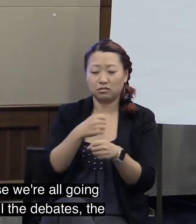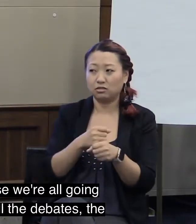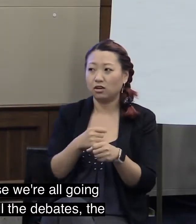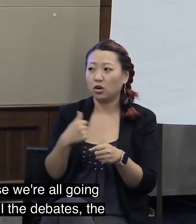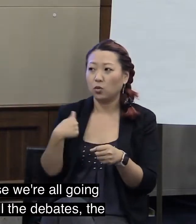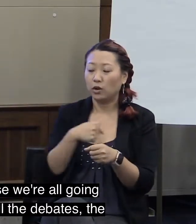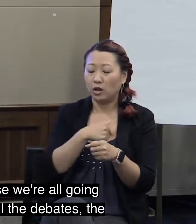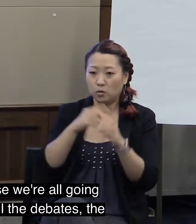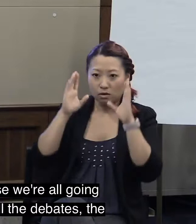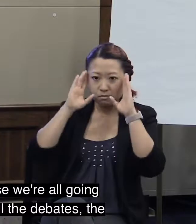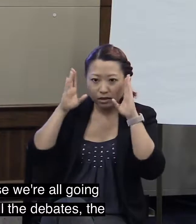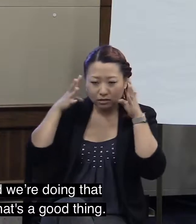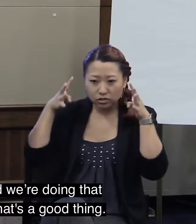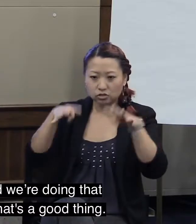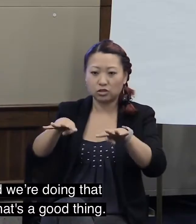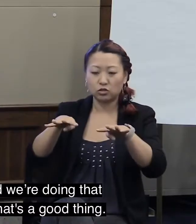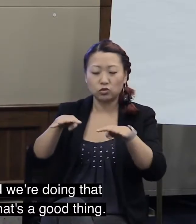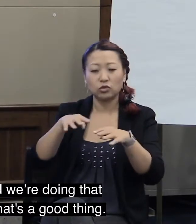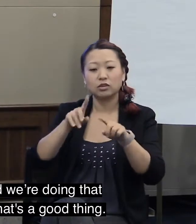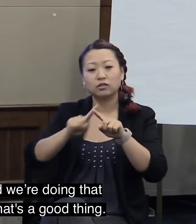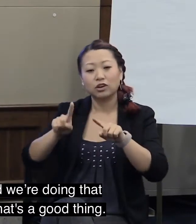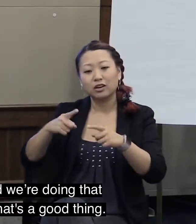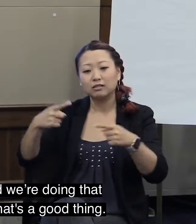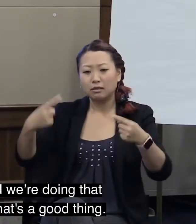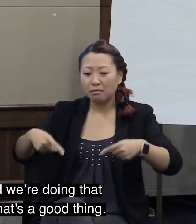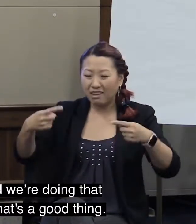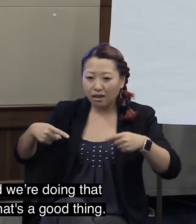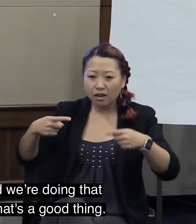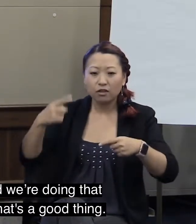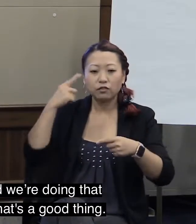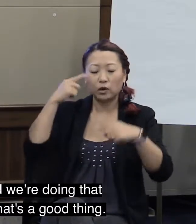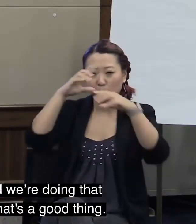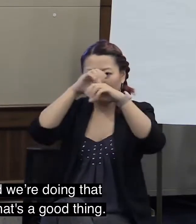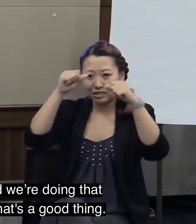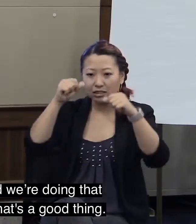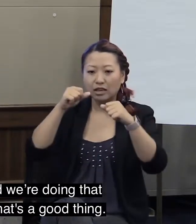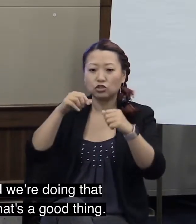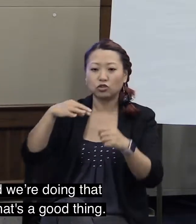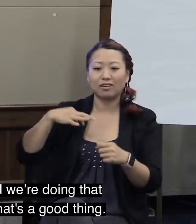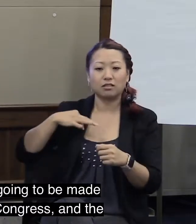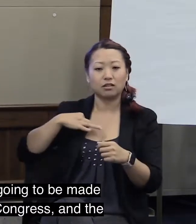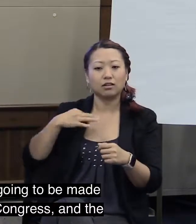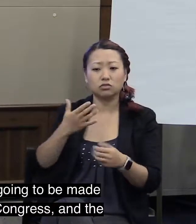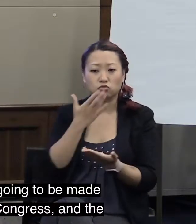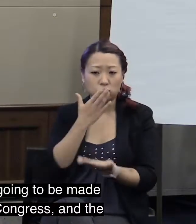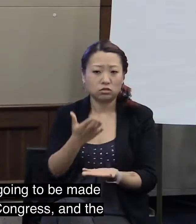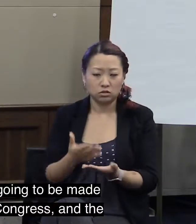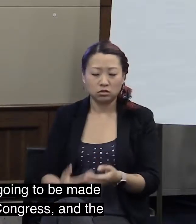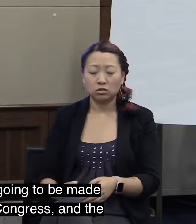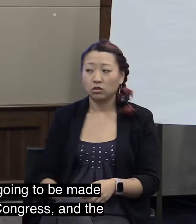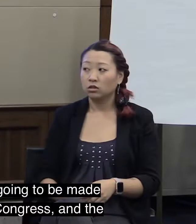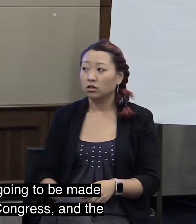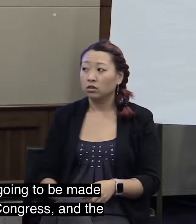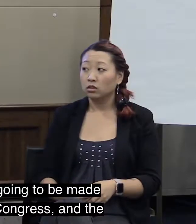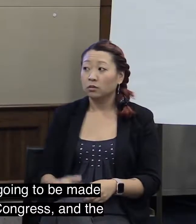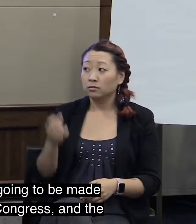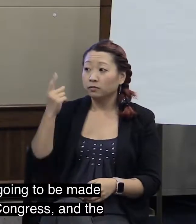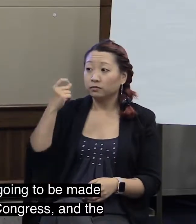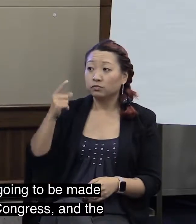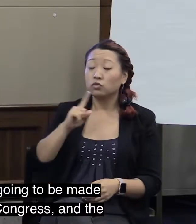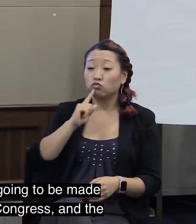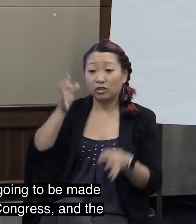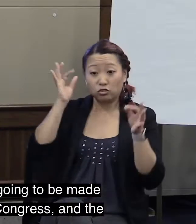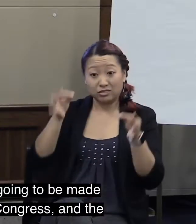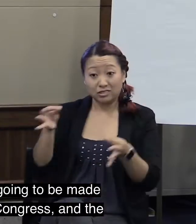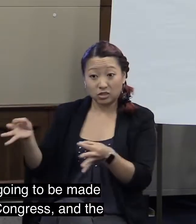going to pay a lot of attention on the debates on the presidential candidates, and we're doing that with Respectability too, and that's a good thing, okay? But the real decisions are going to